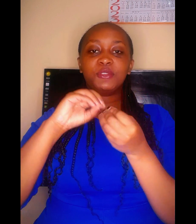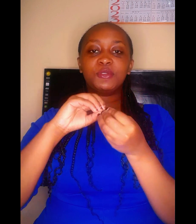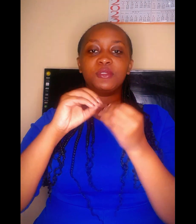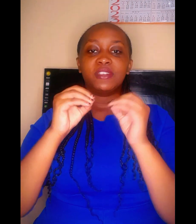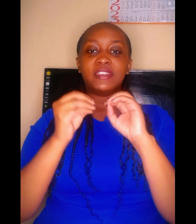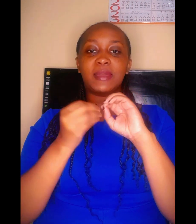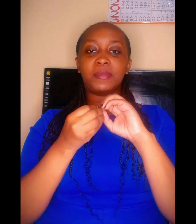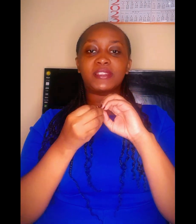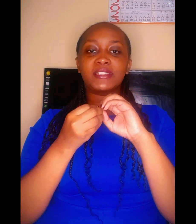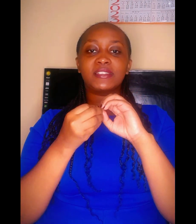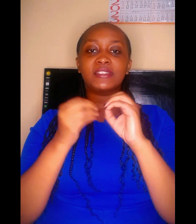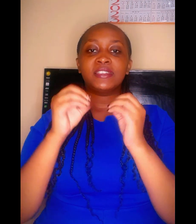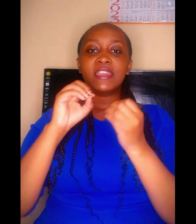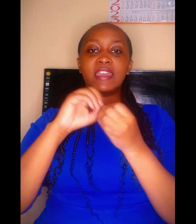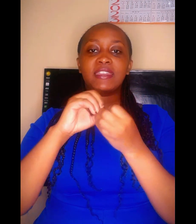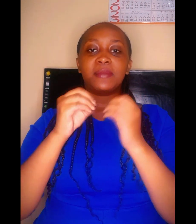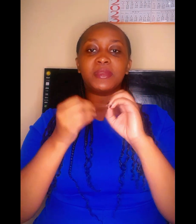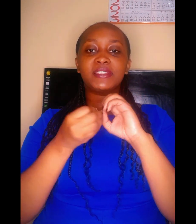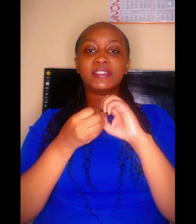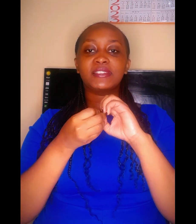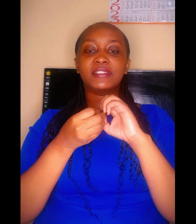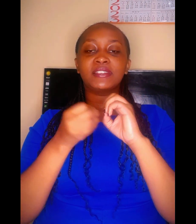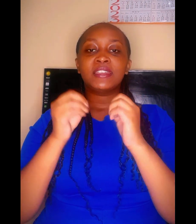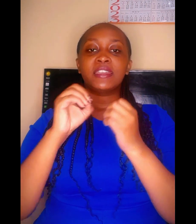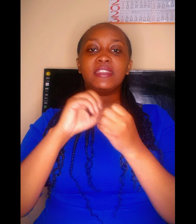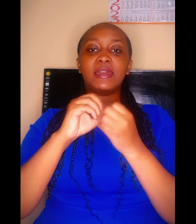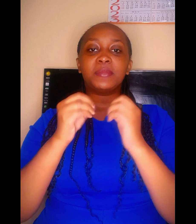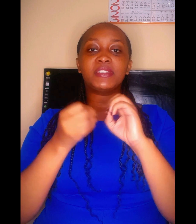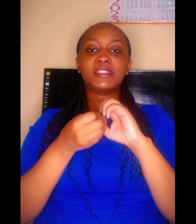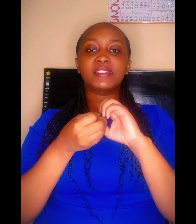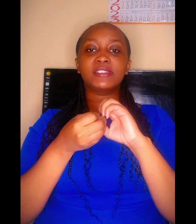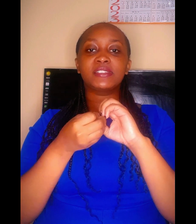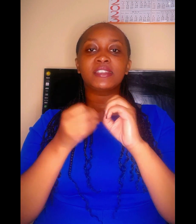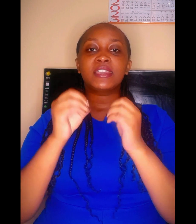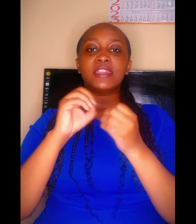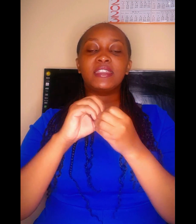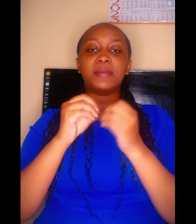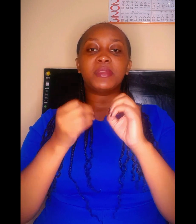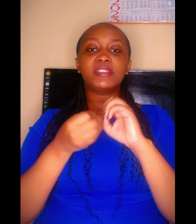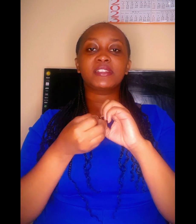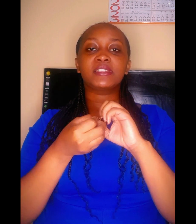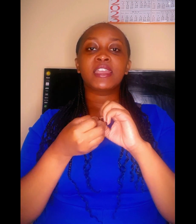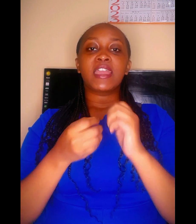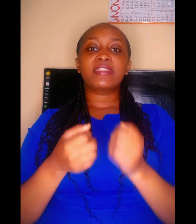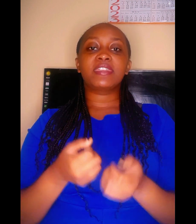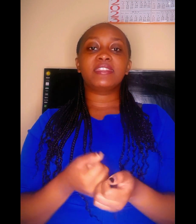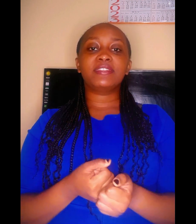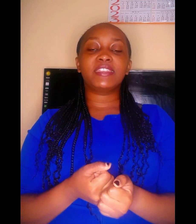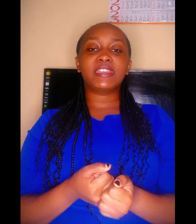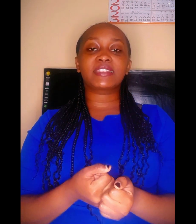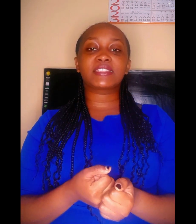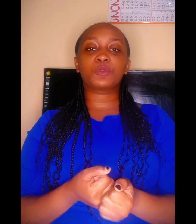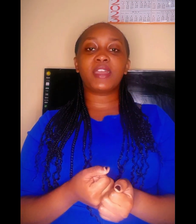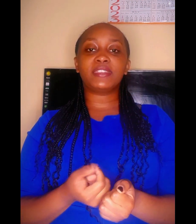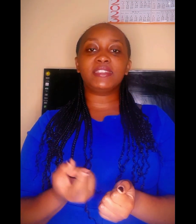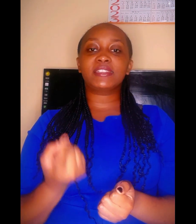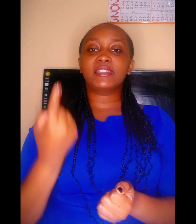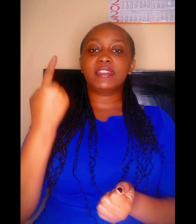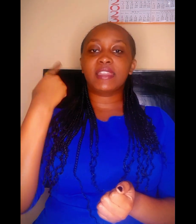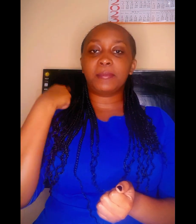do Numbers, Numbers, Numbers, Numbers. Then the next one is